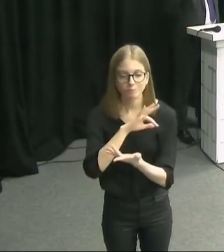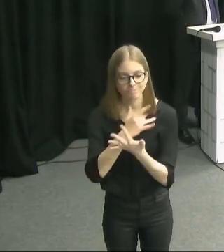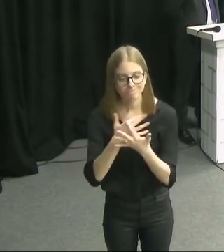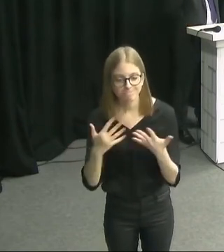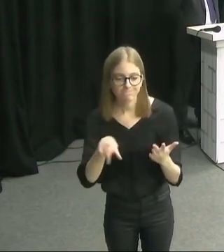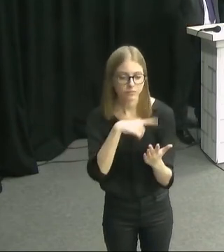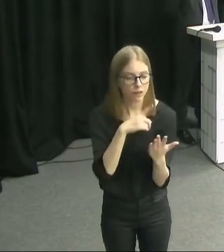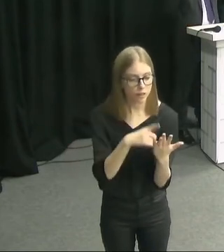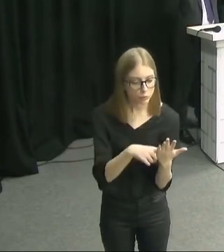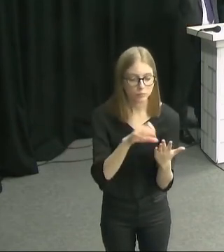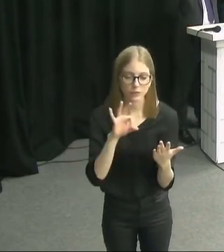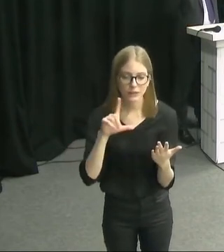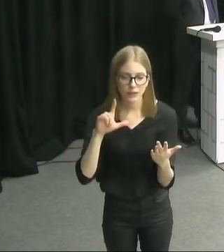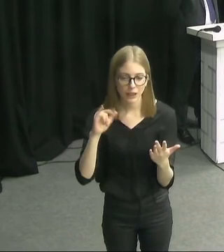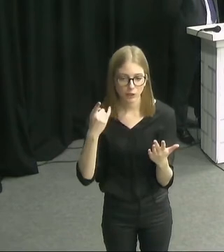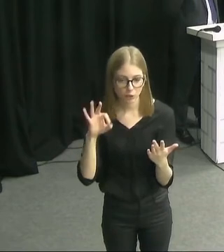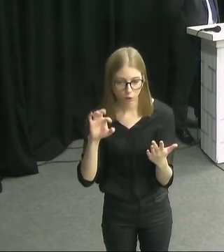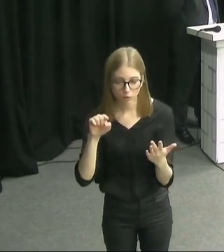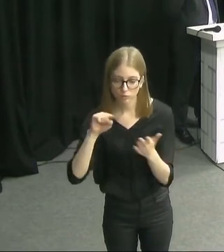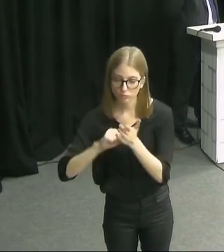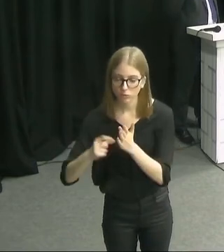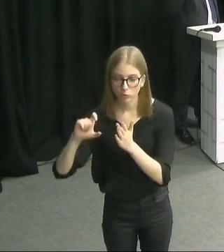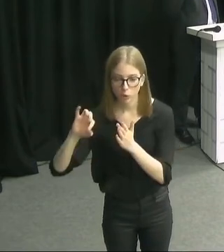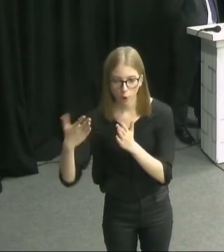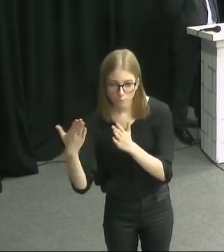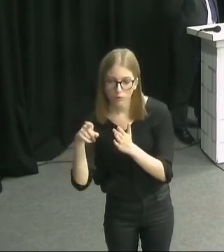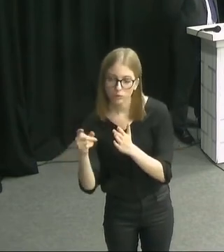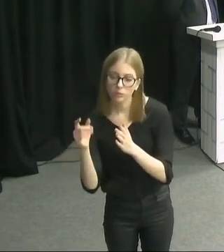the last part of the debate, questions